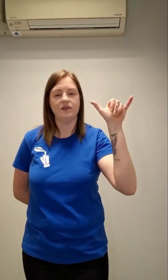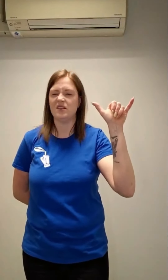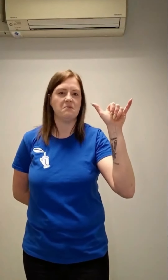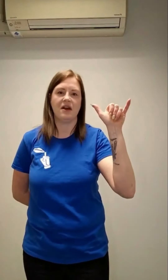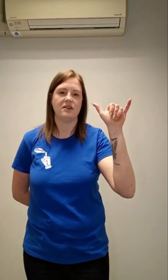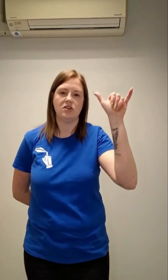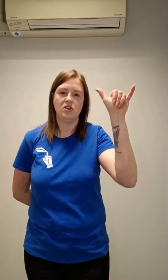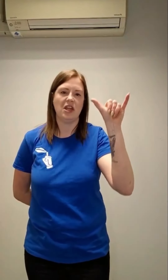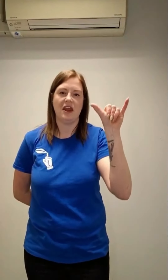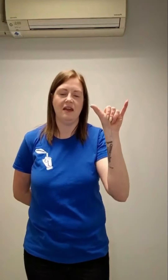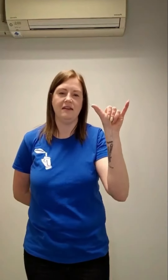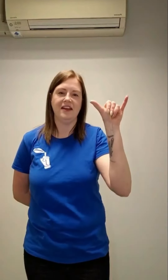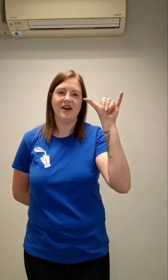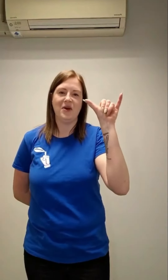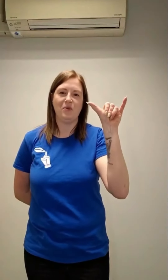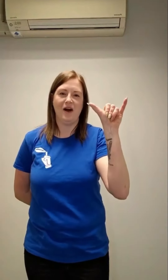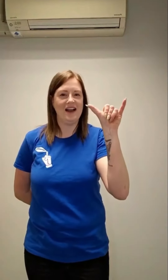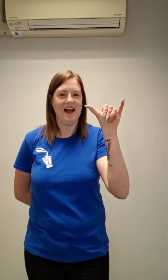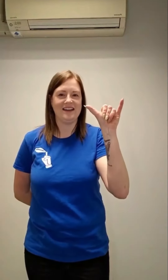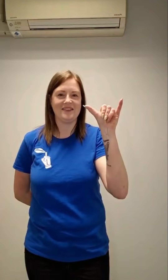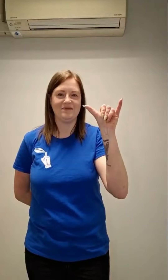doesn't matter, you can get it. A Y hand.